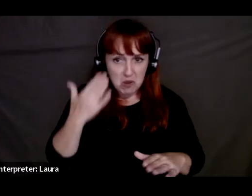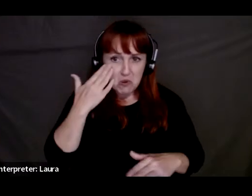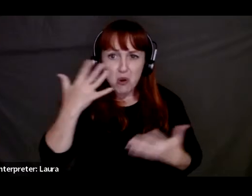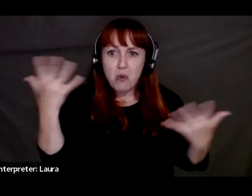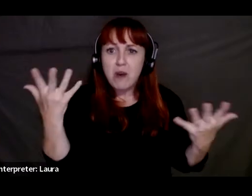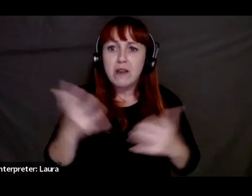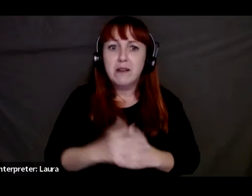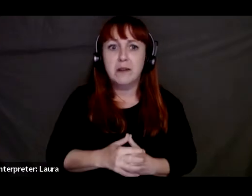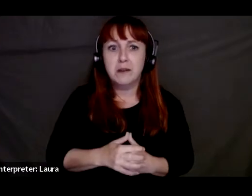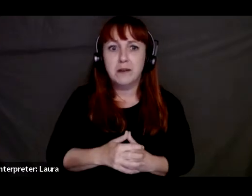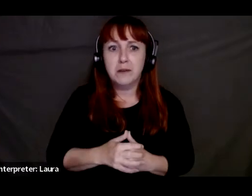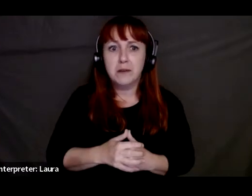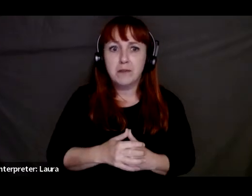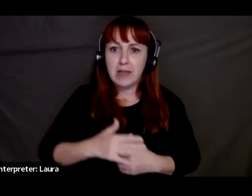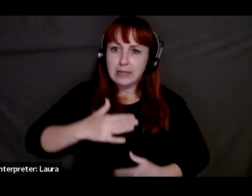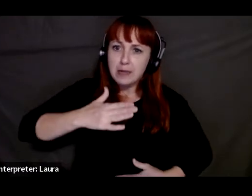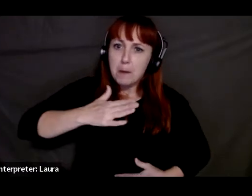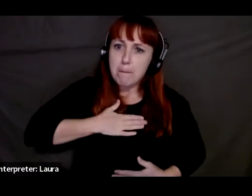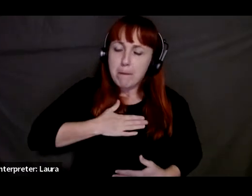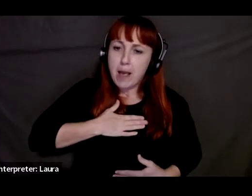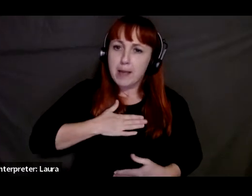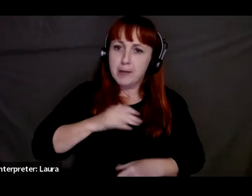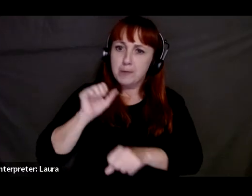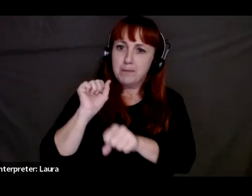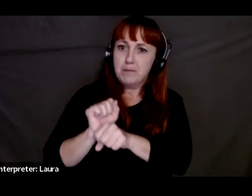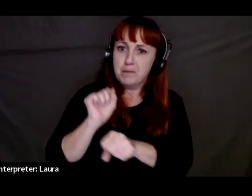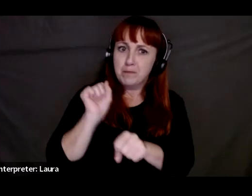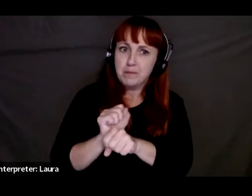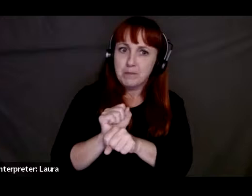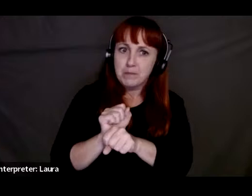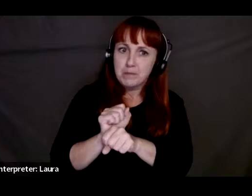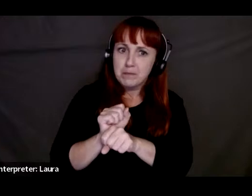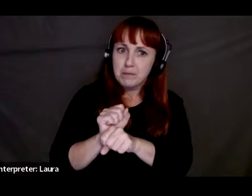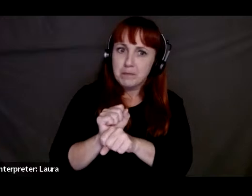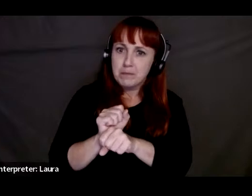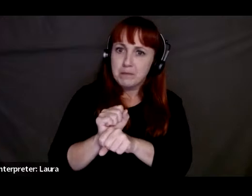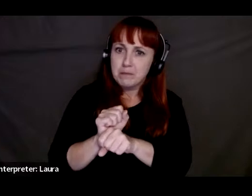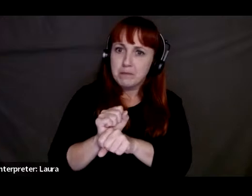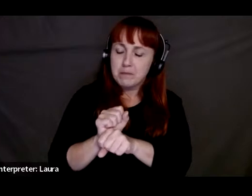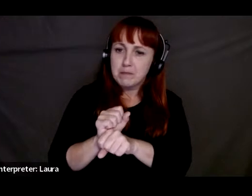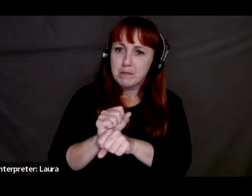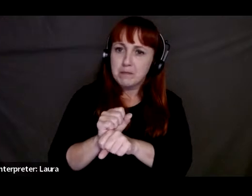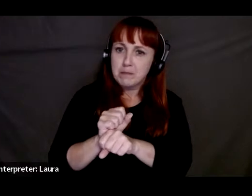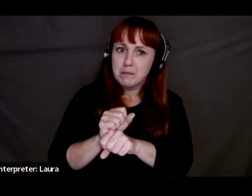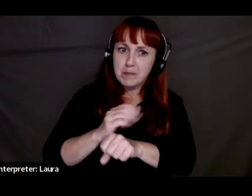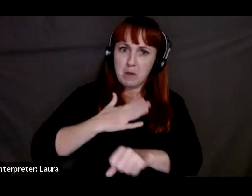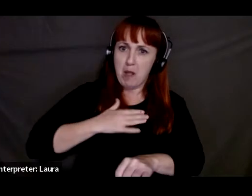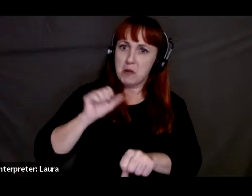is? That's my job. I gotta do my job.